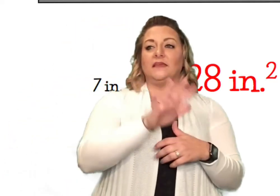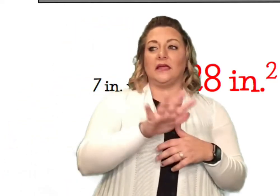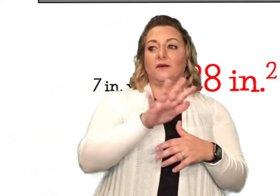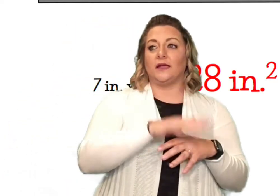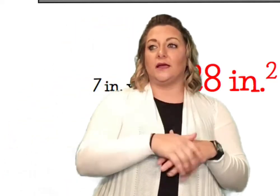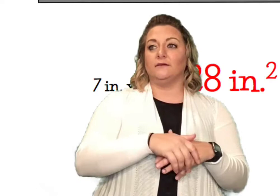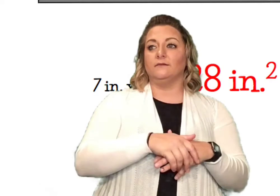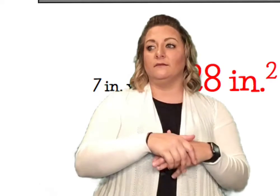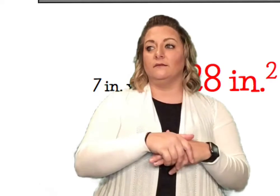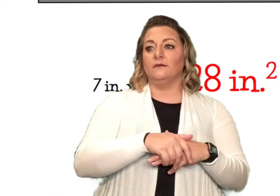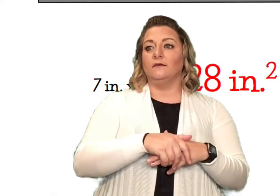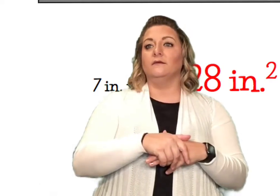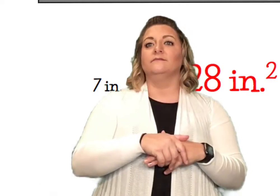the area?